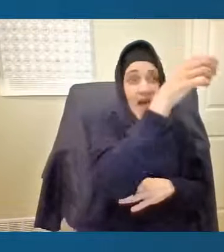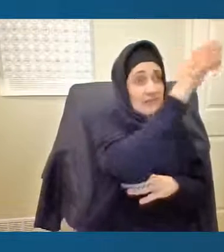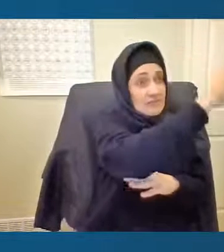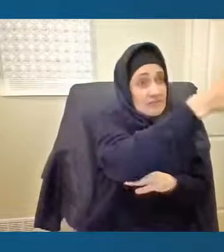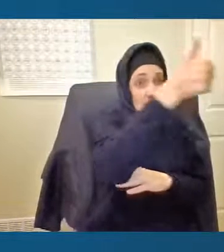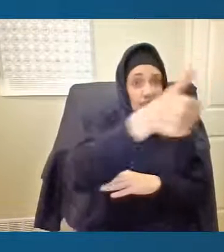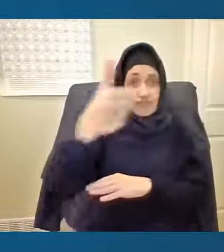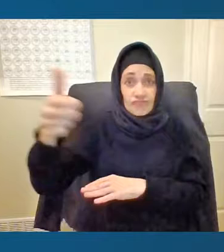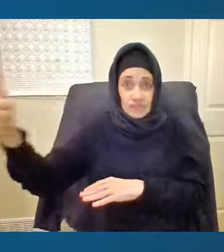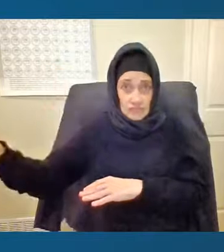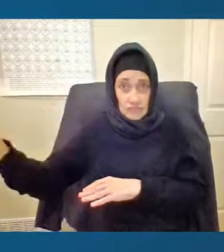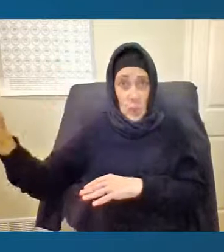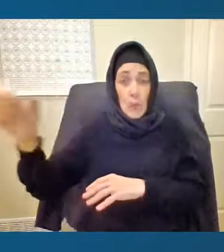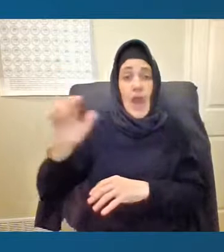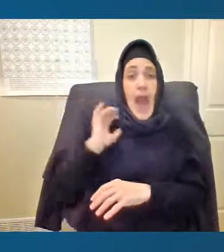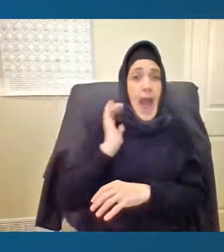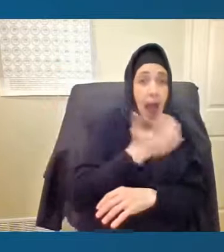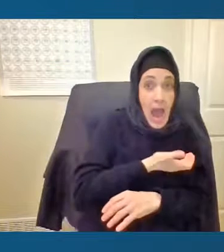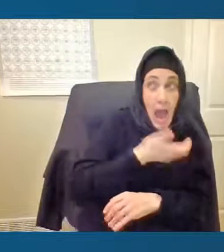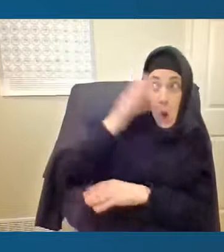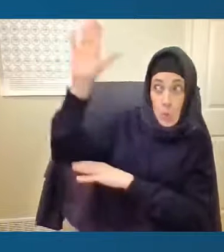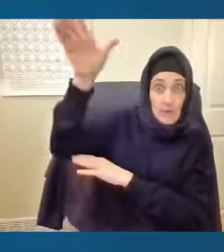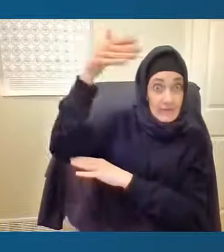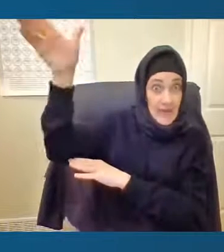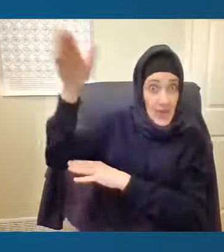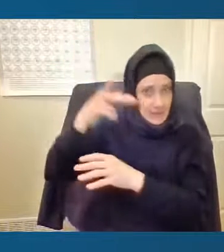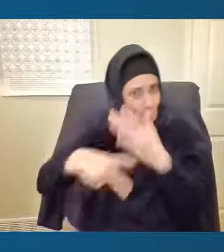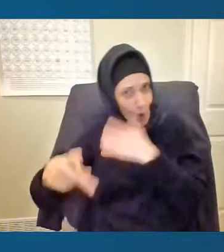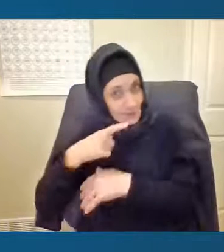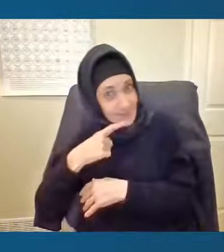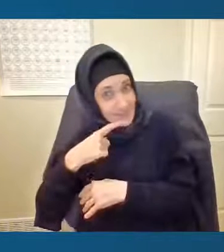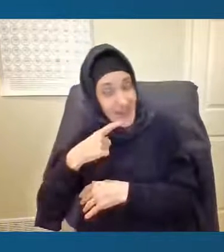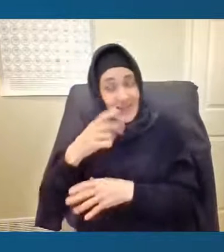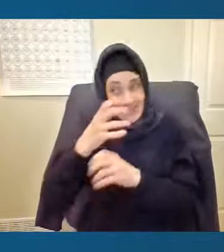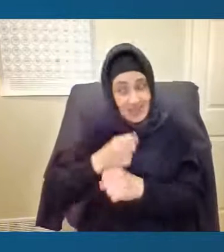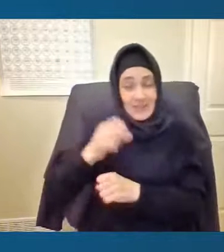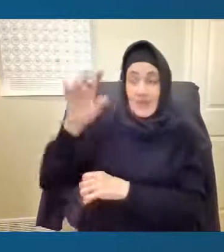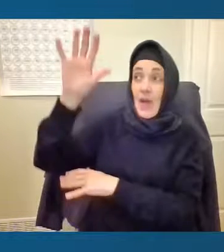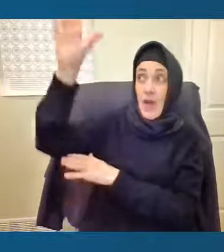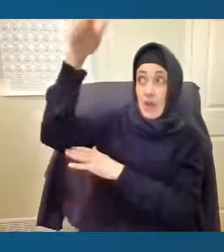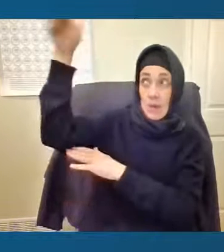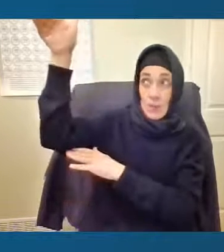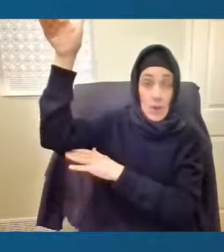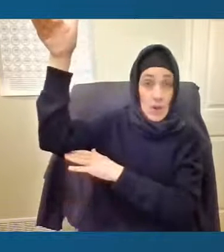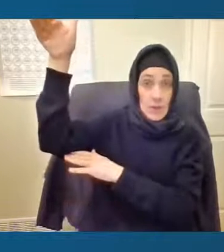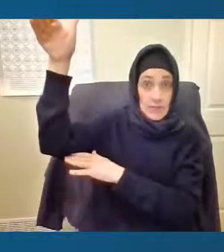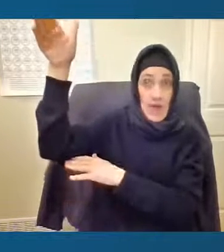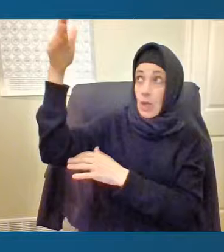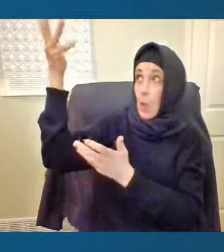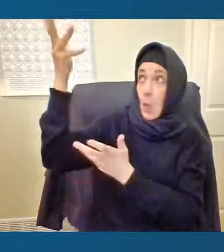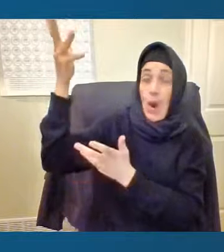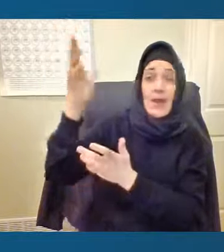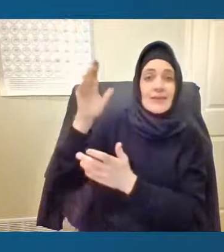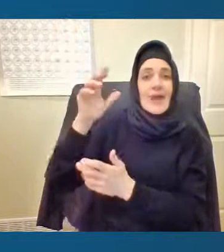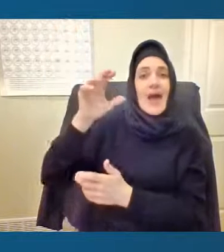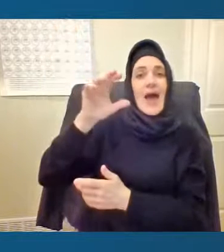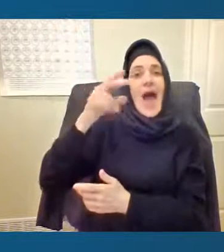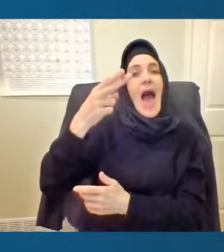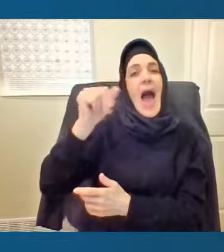will be the liwa'ul hamd, the flag of hamd. Why? Because our Prophet is